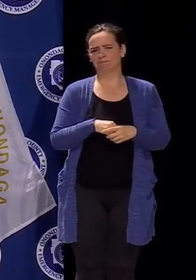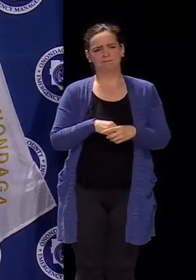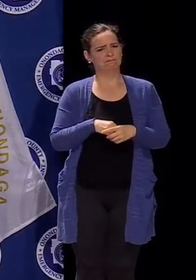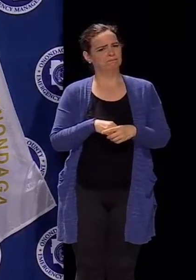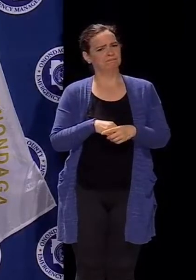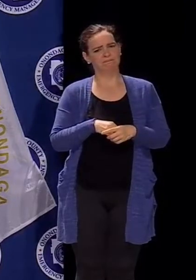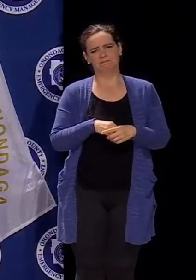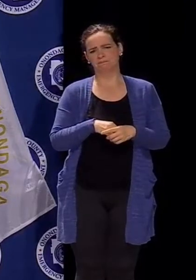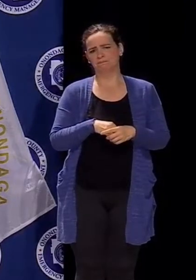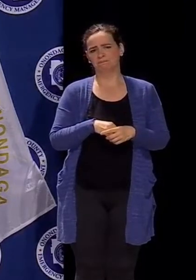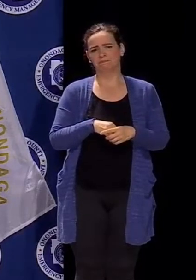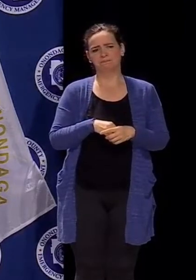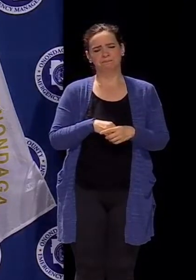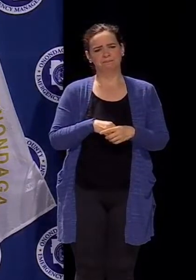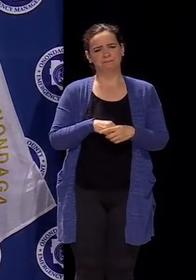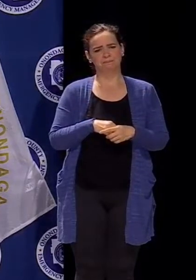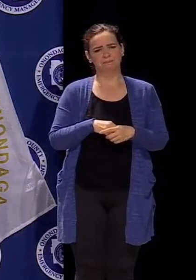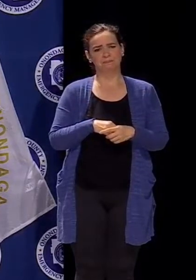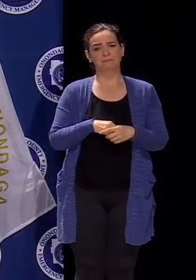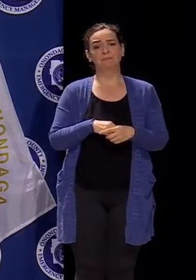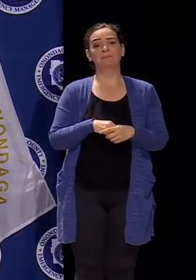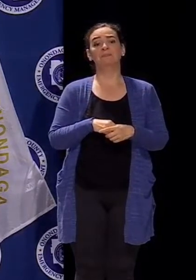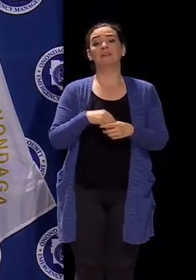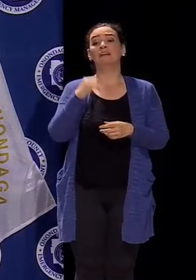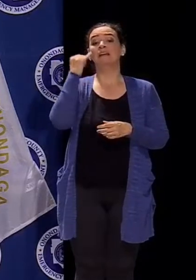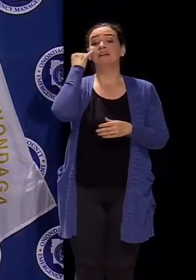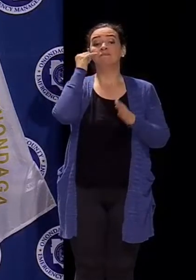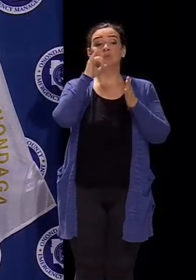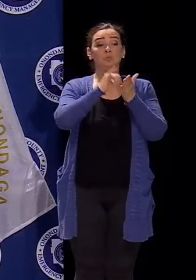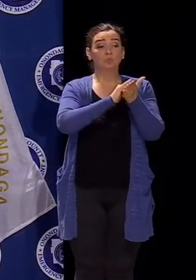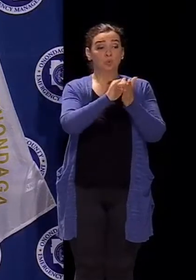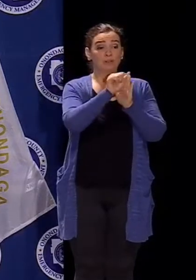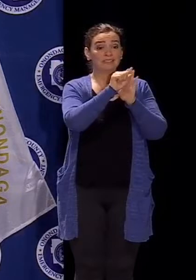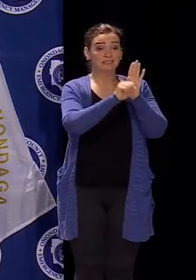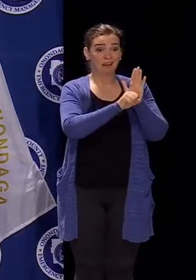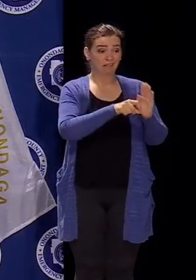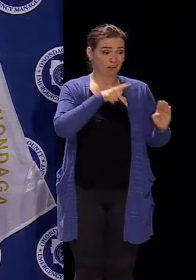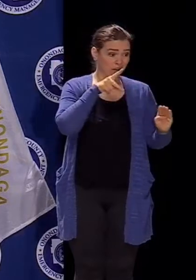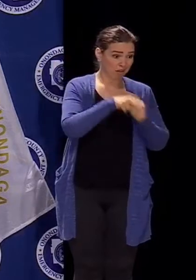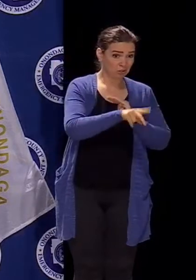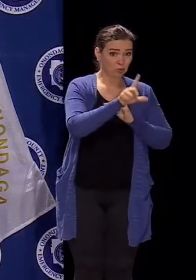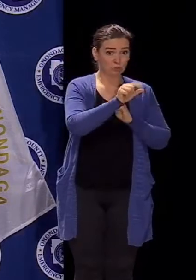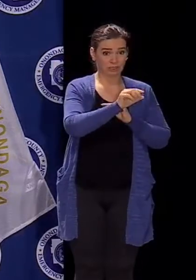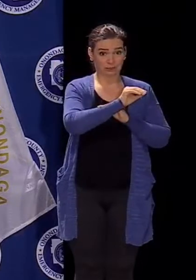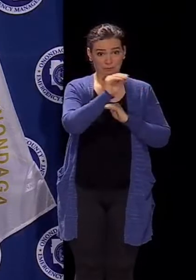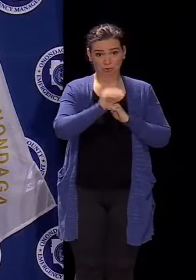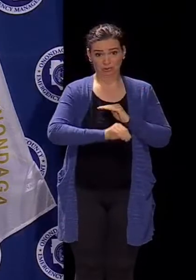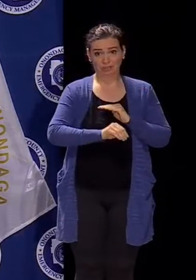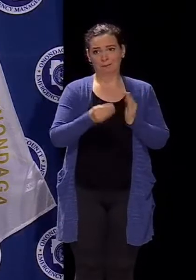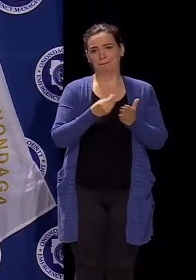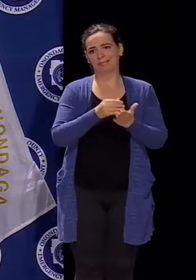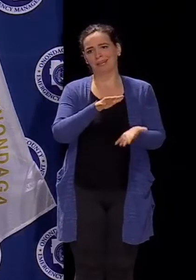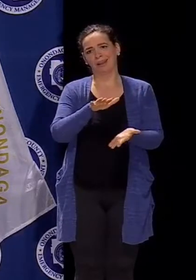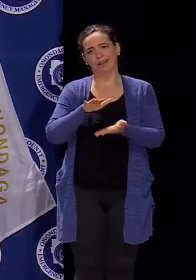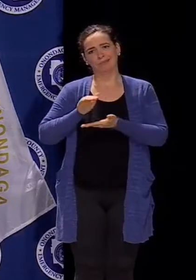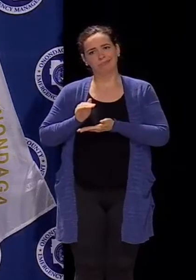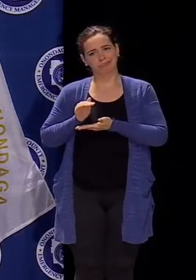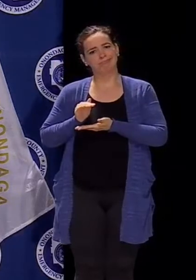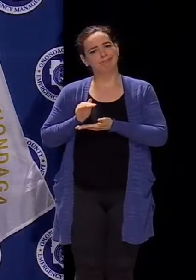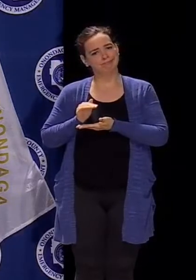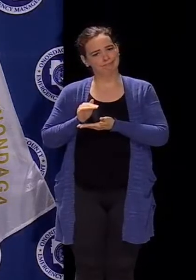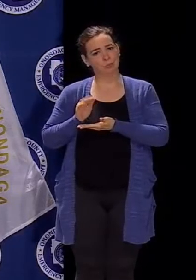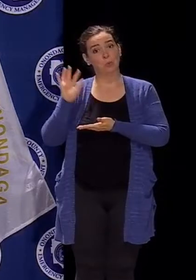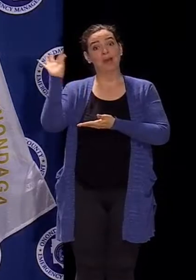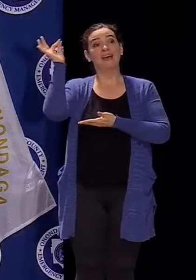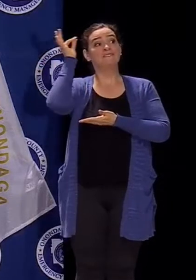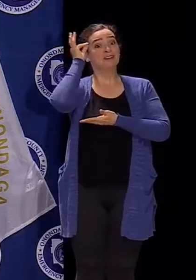if the state of New York cuts us. That's a guarantee. But if the federal government doesn't help us, that's not realistic either. But